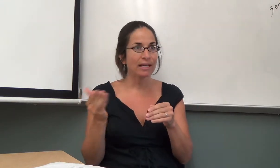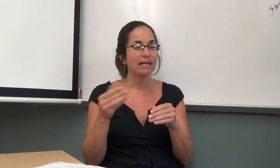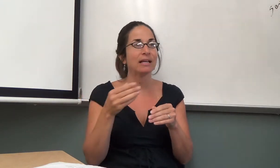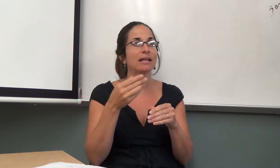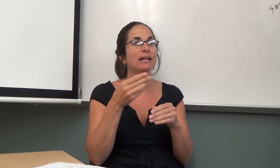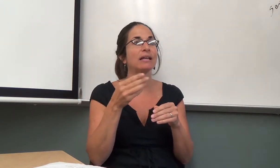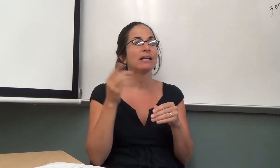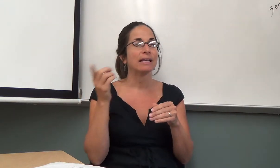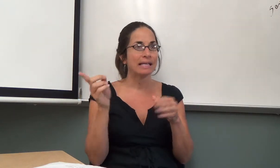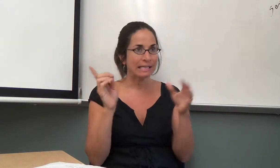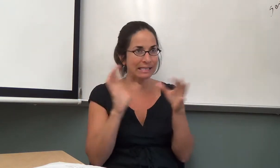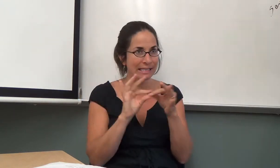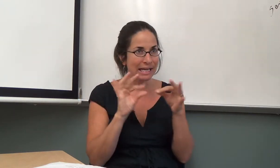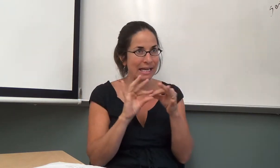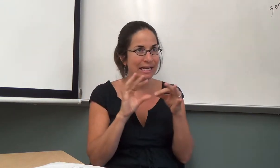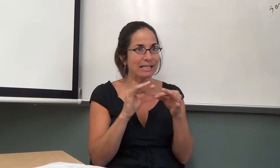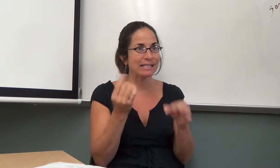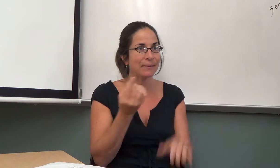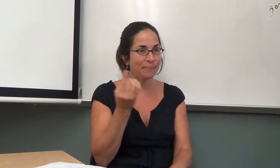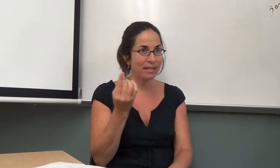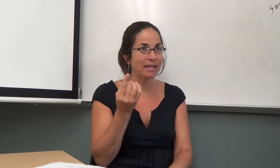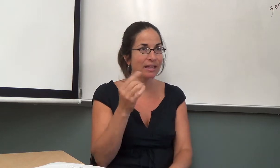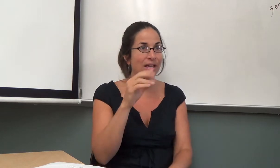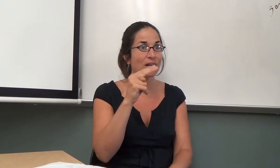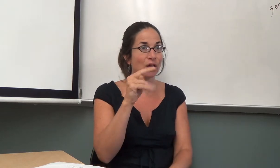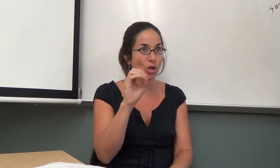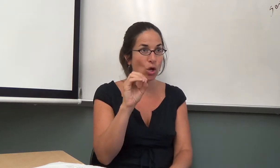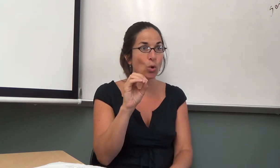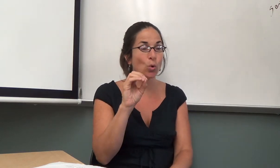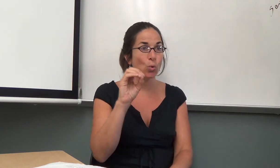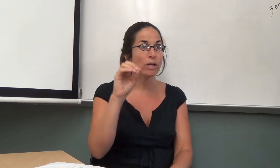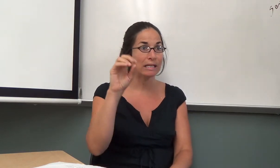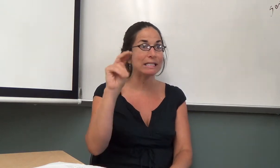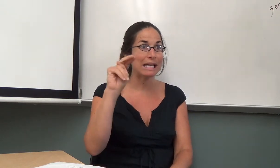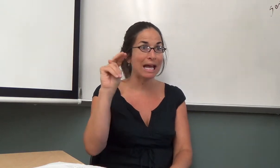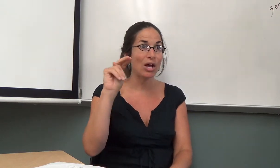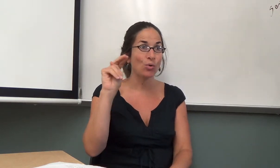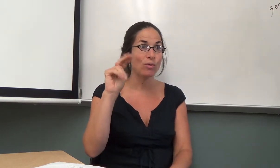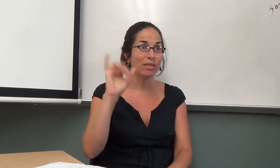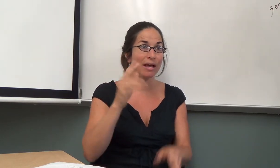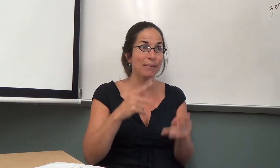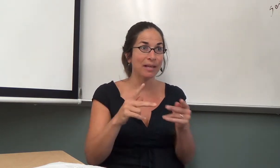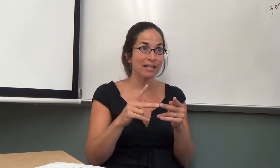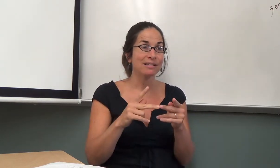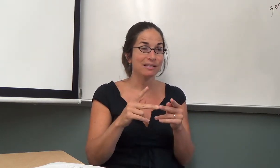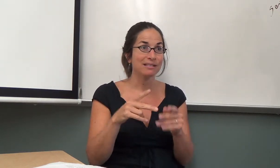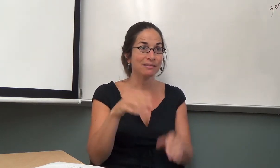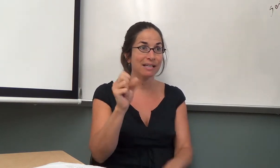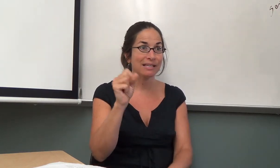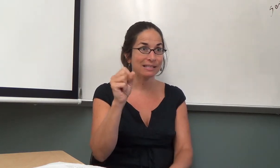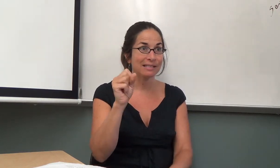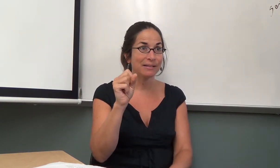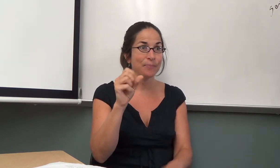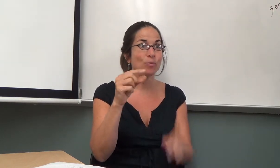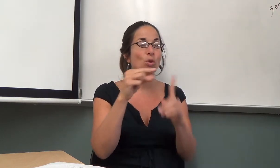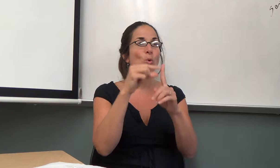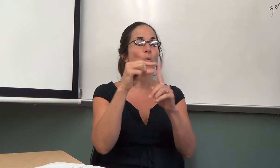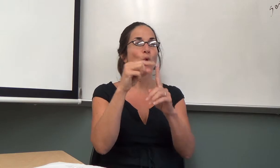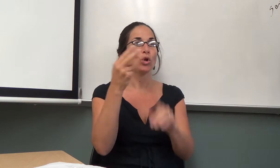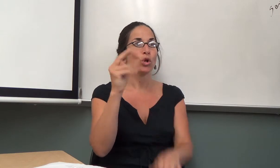something. So guess what? It's a noun. Nice. It's being used as a noun. The word no can be a descriptive word,